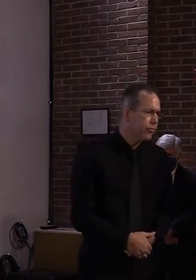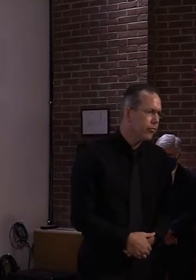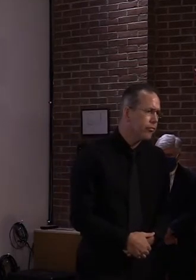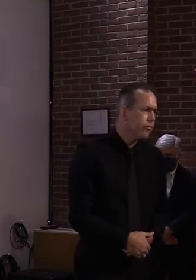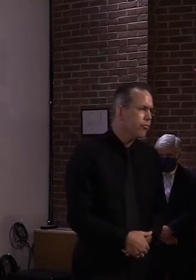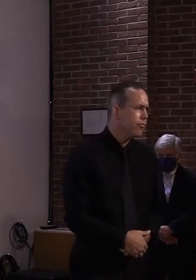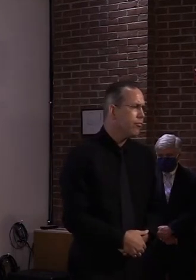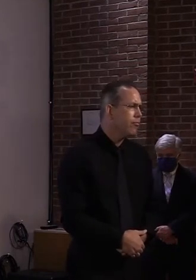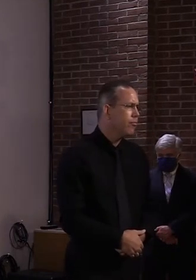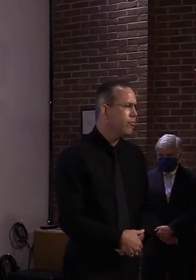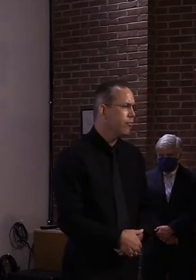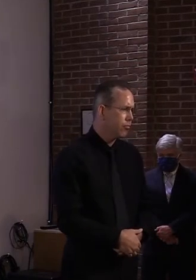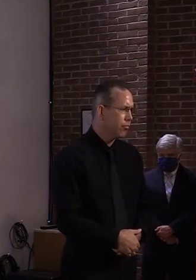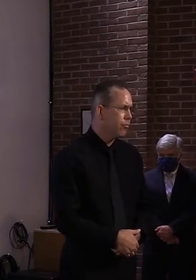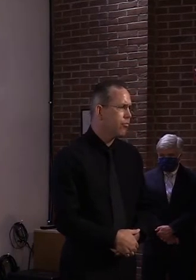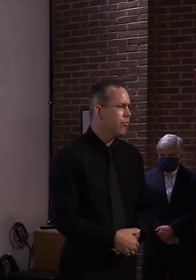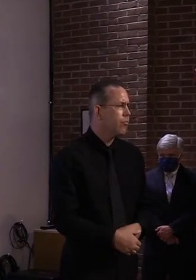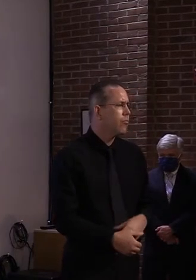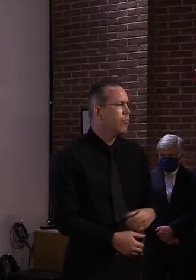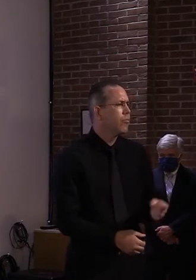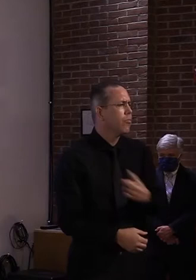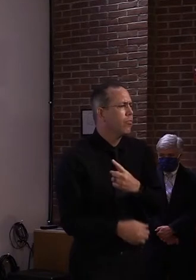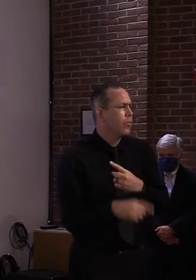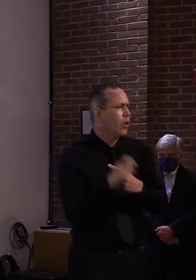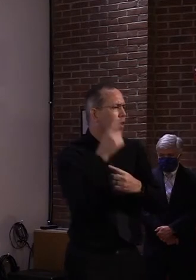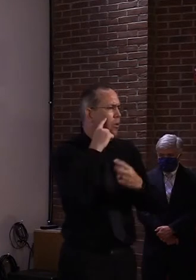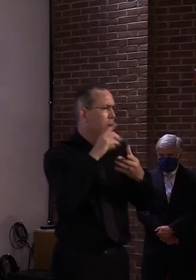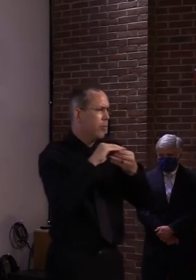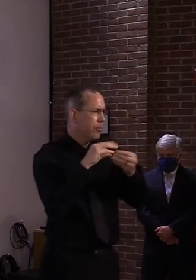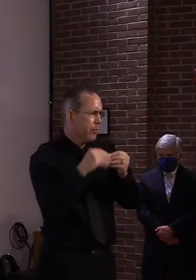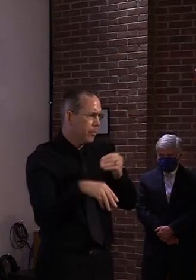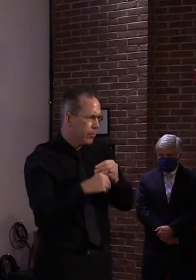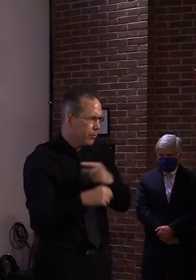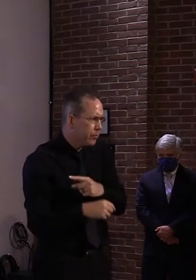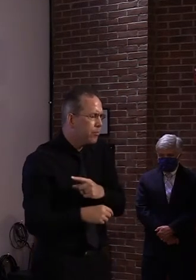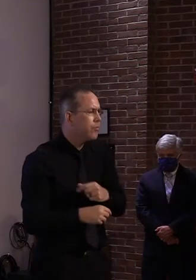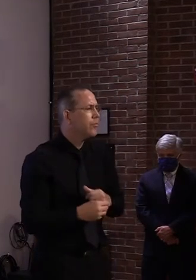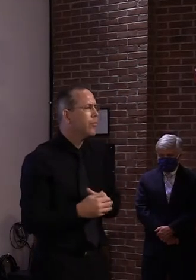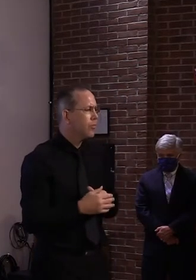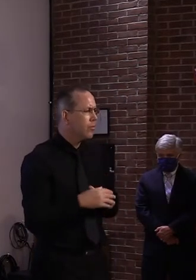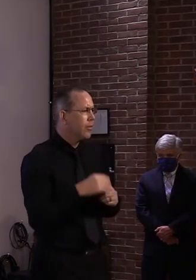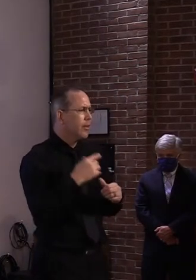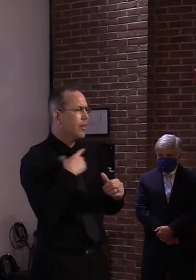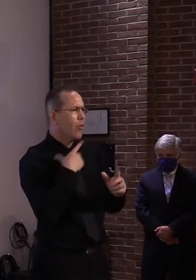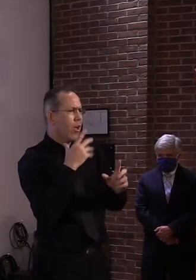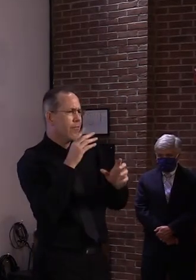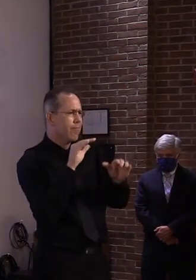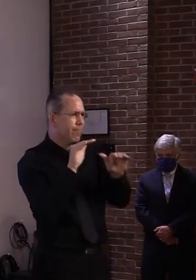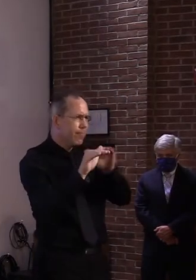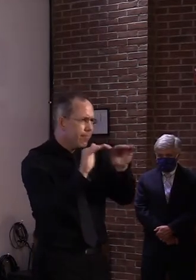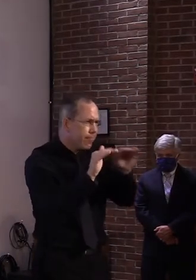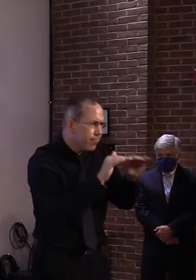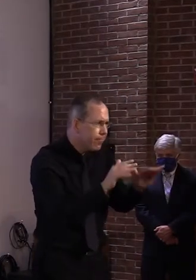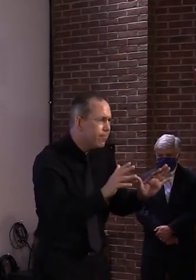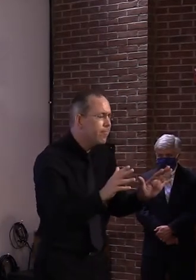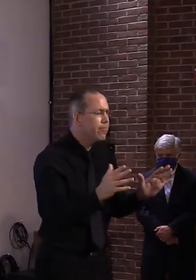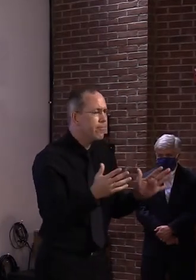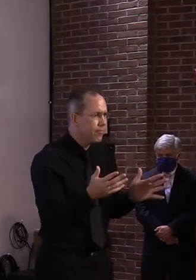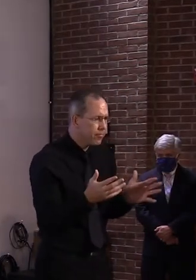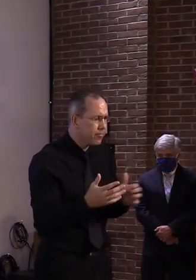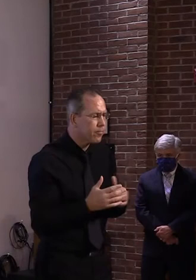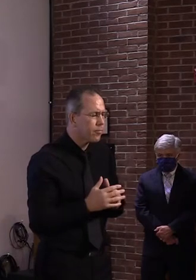great segue to making sure that everyone knows, and let's put some perspective on this. We have the